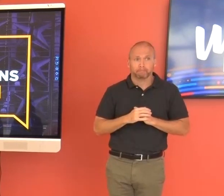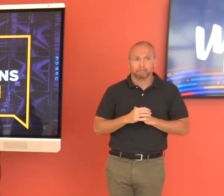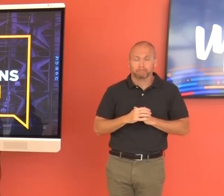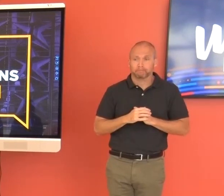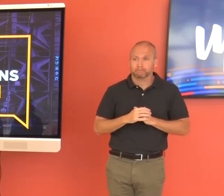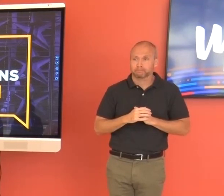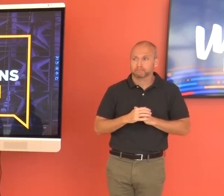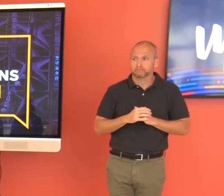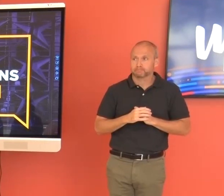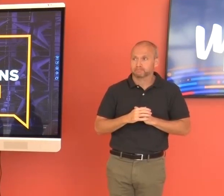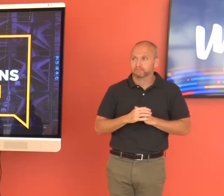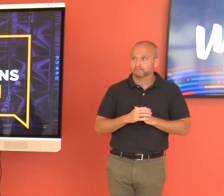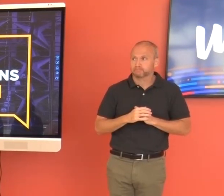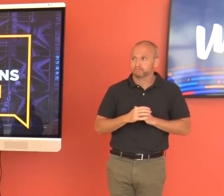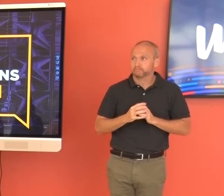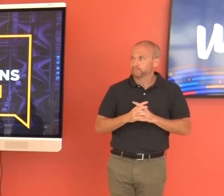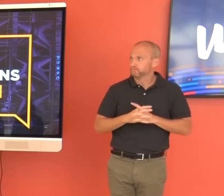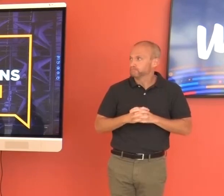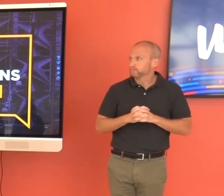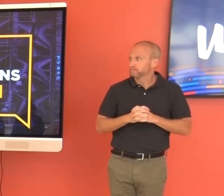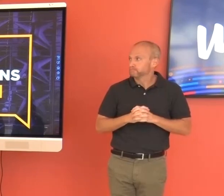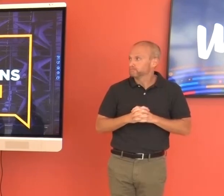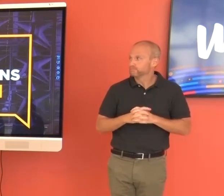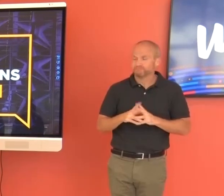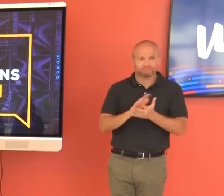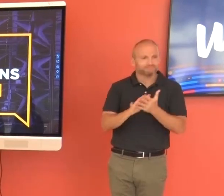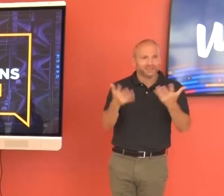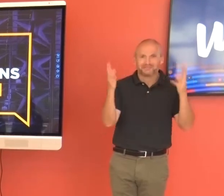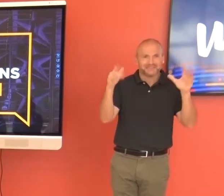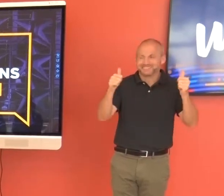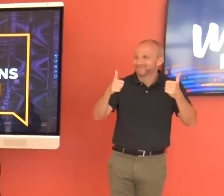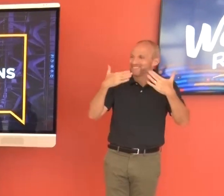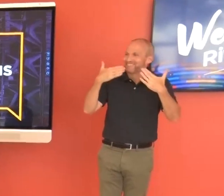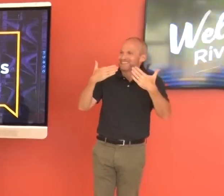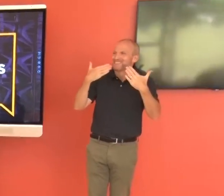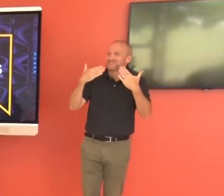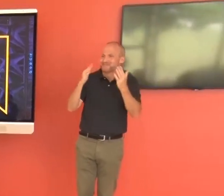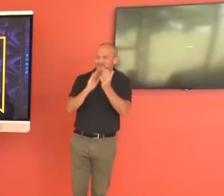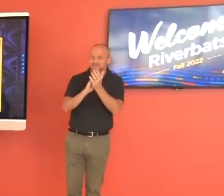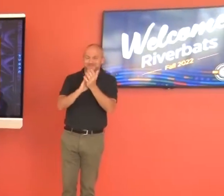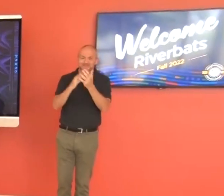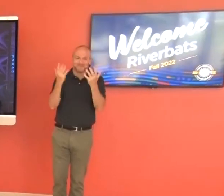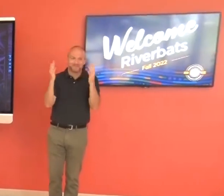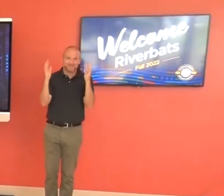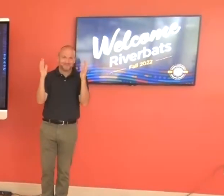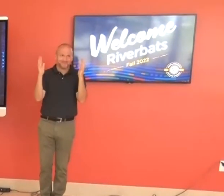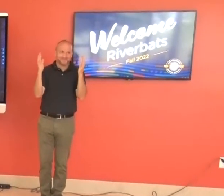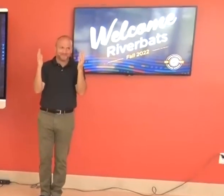Thank you all for your questions. Thanks.